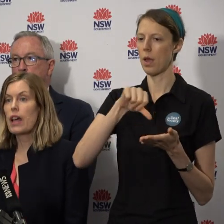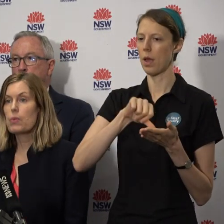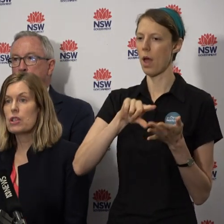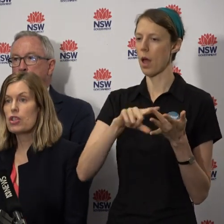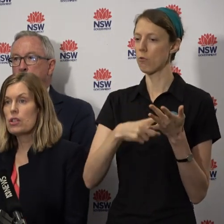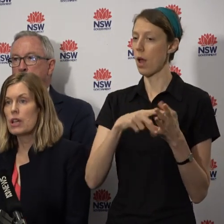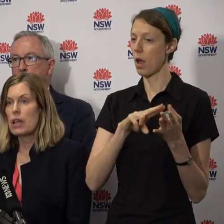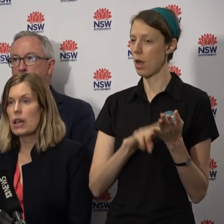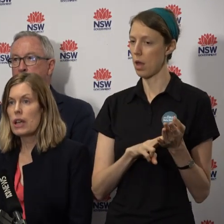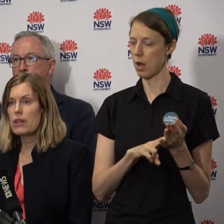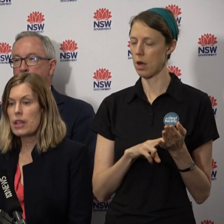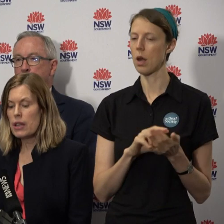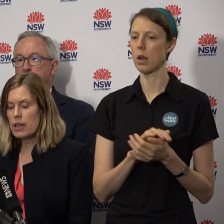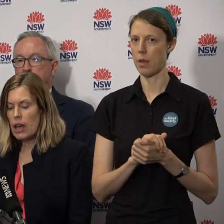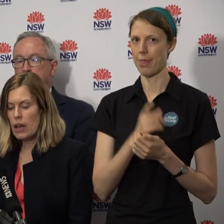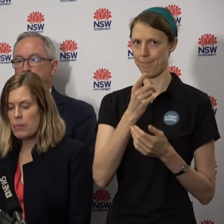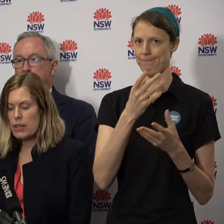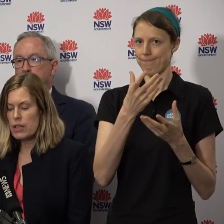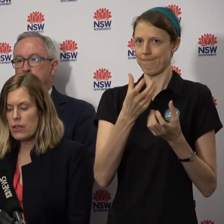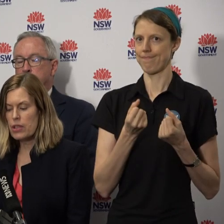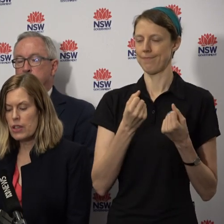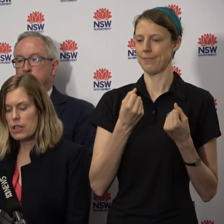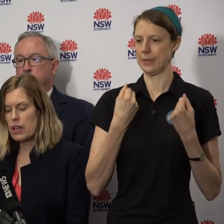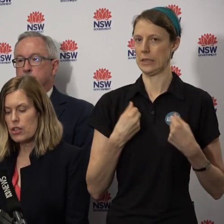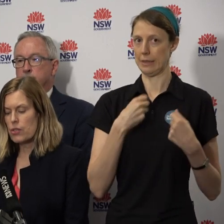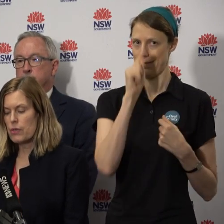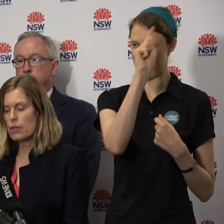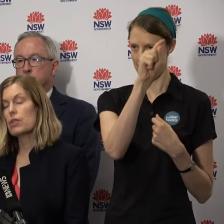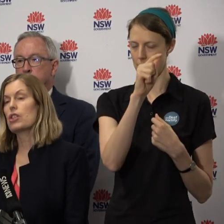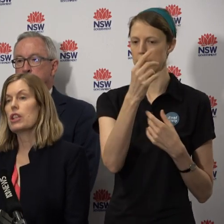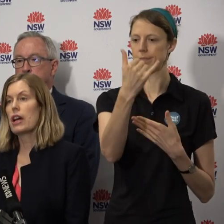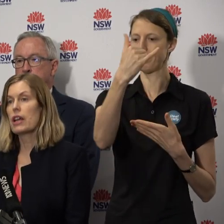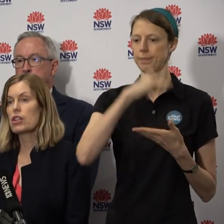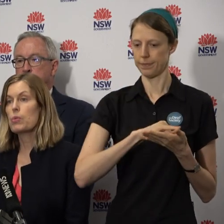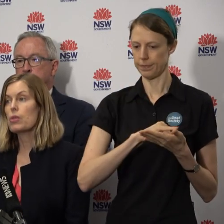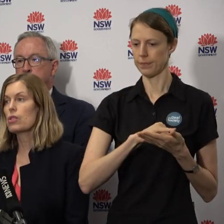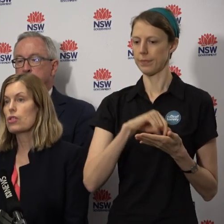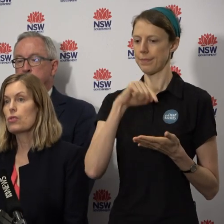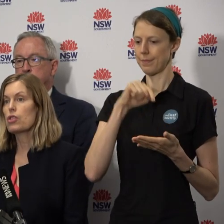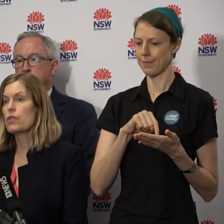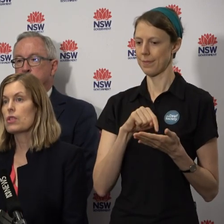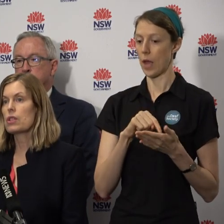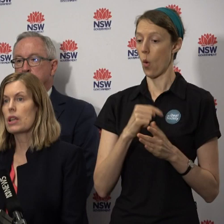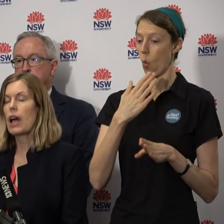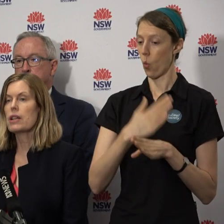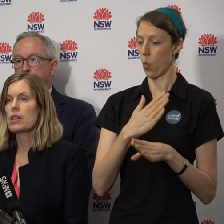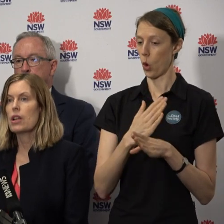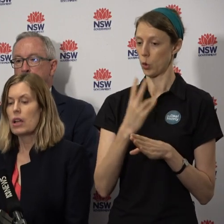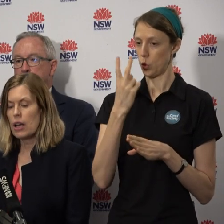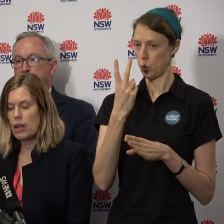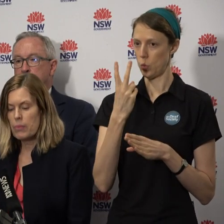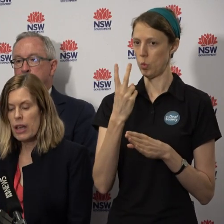of acquisition. And then, as I said, those investigations revealed that she had actually worked 2 shifts